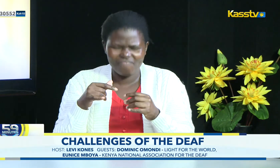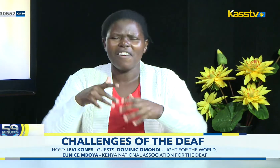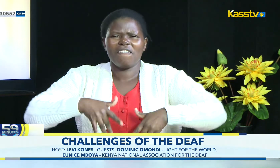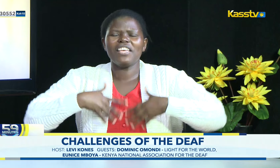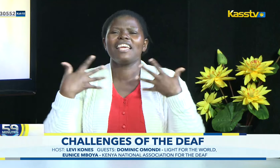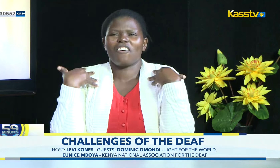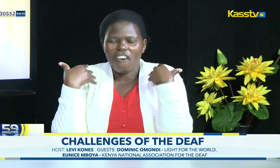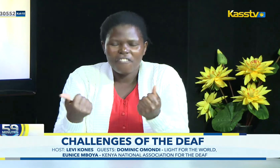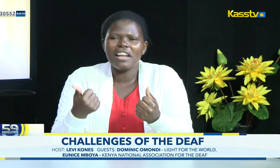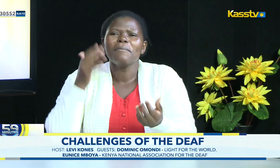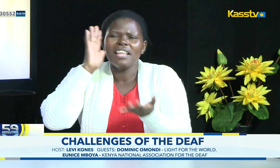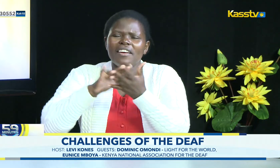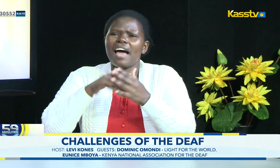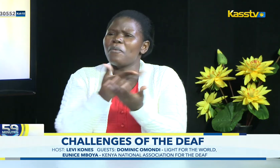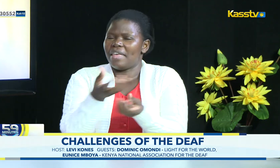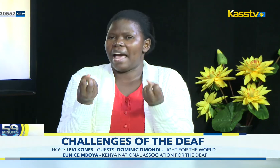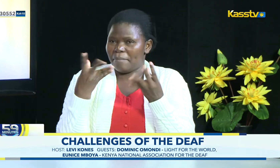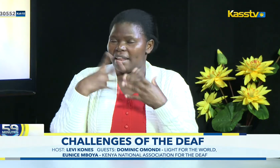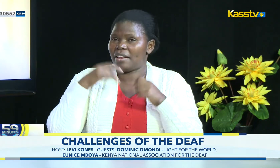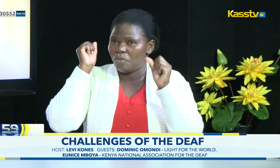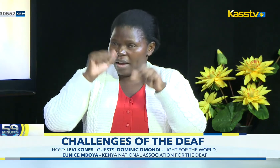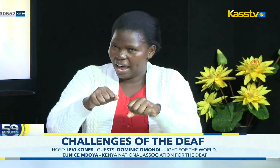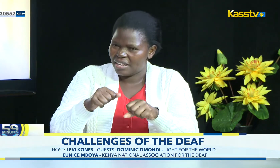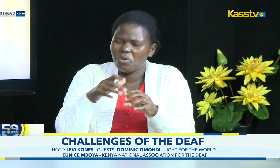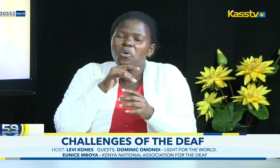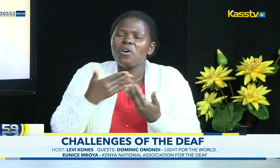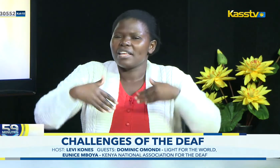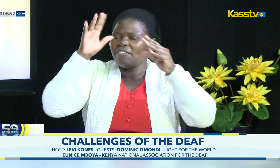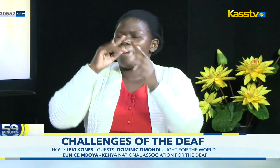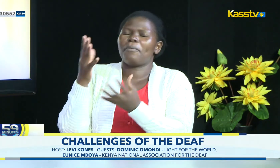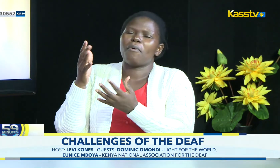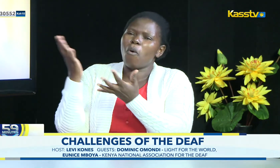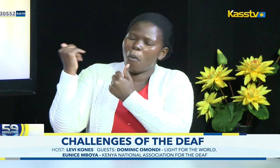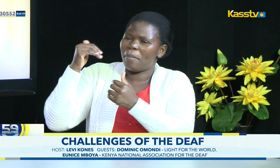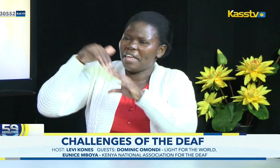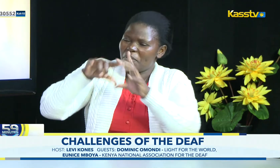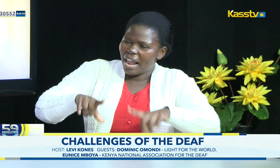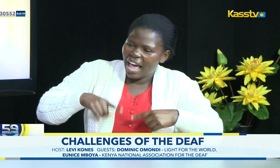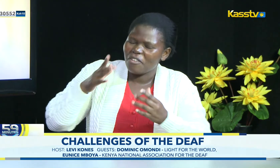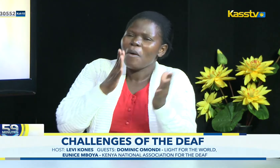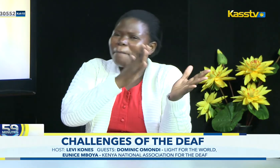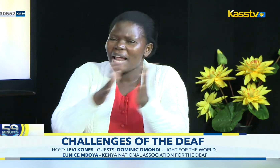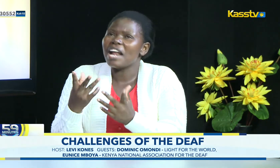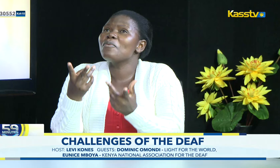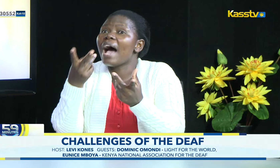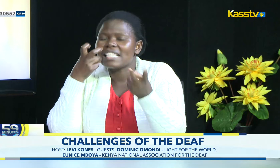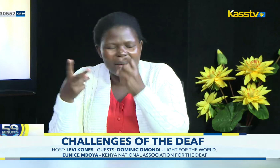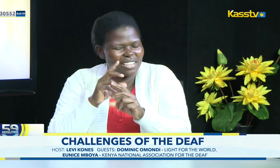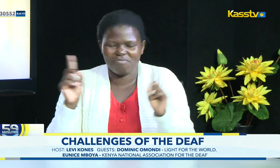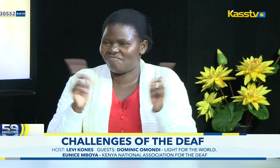you with our community. We can help you gain your self-confidence. We can help you advise on how you can